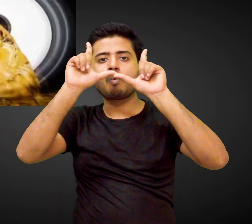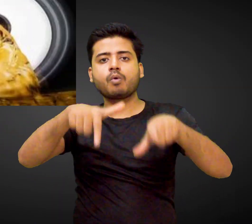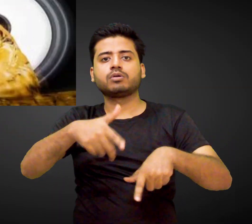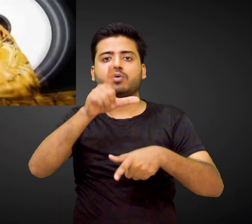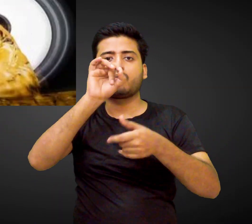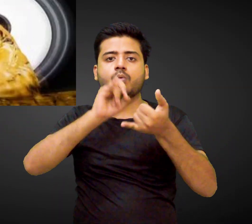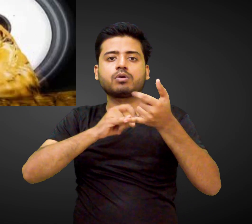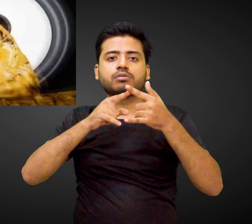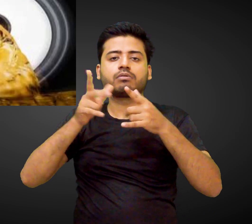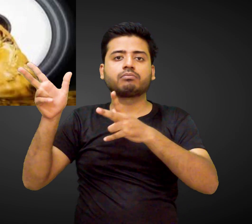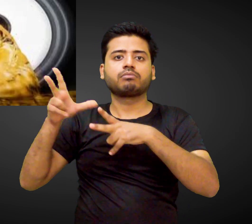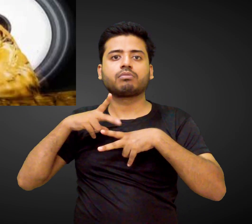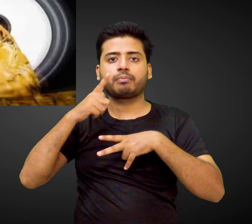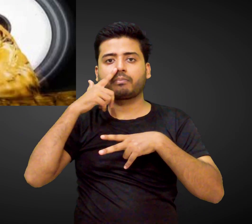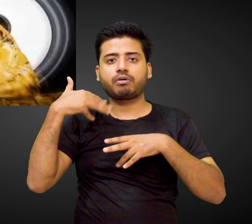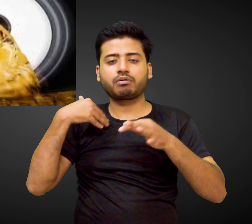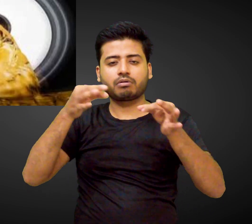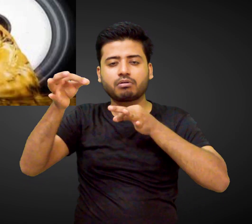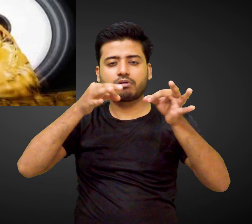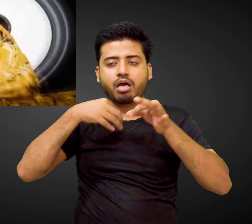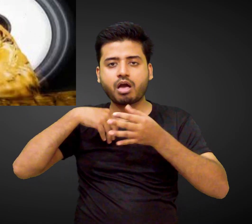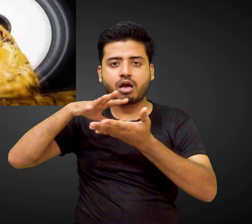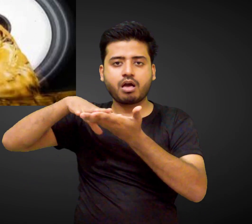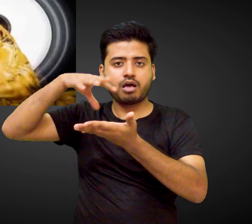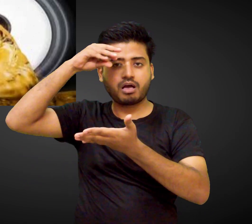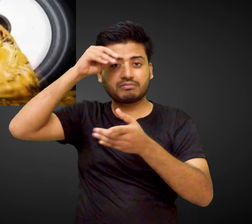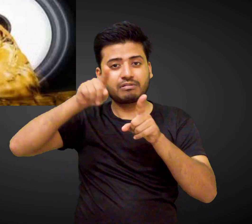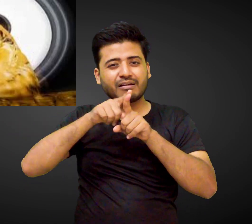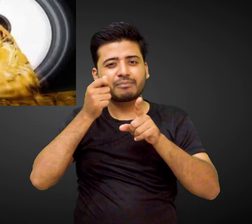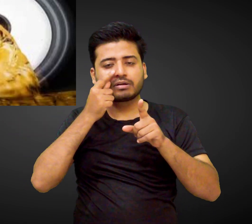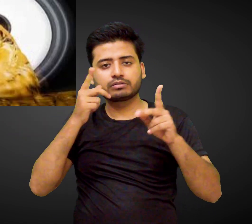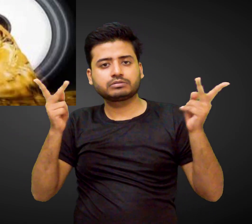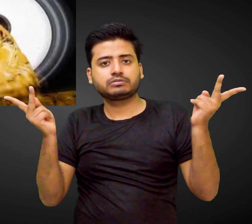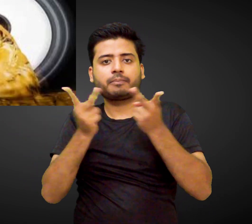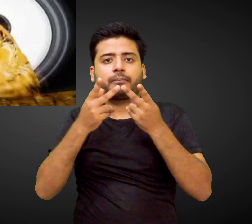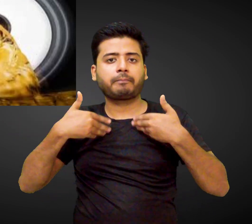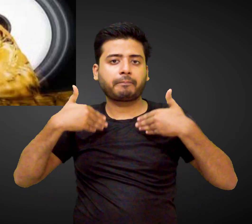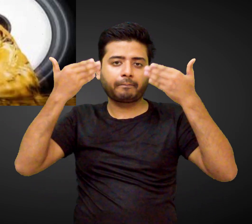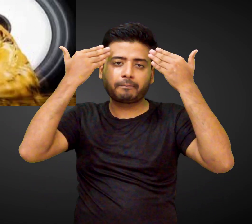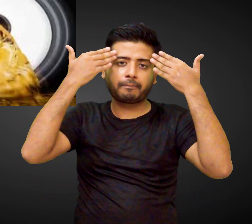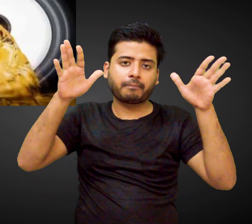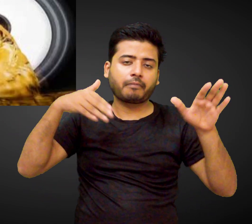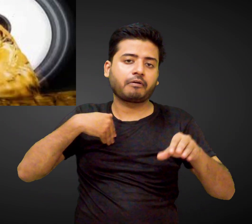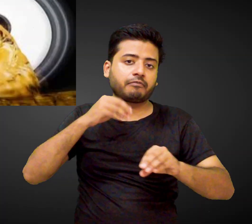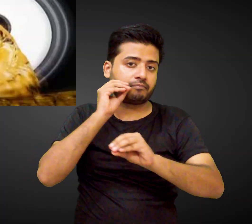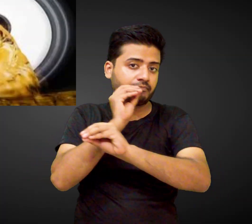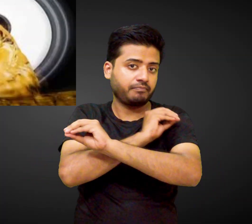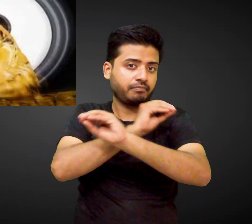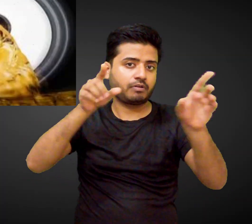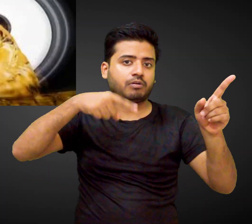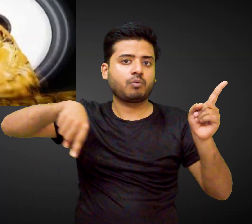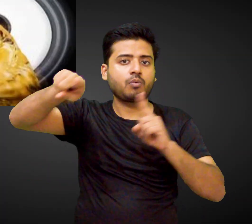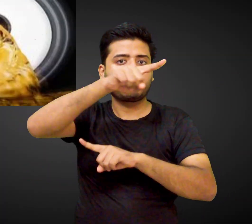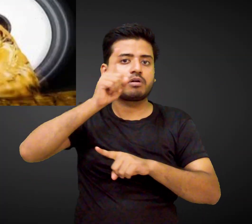daily prices. Check the daily prices on websites like Business Today or fuel provider apps for the most current